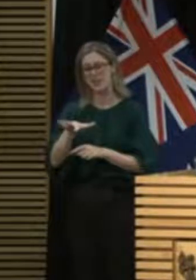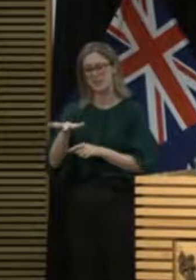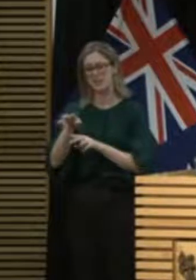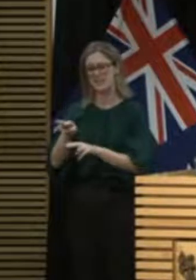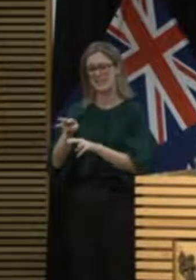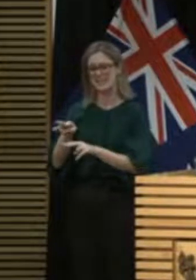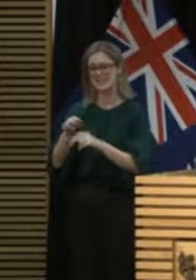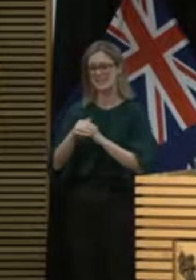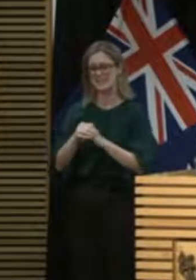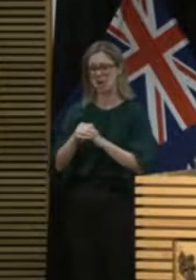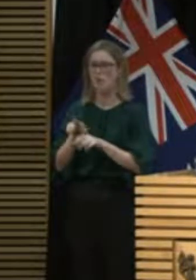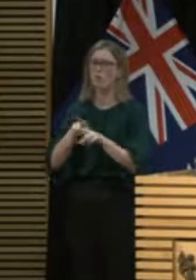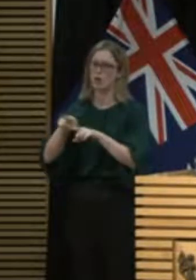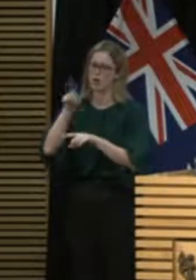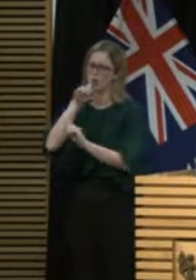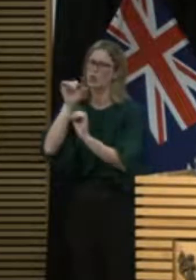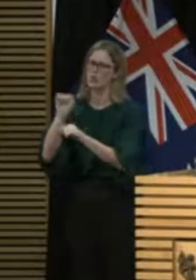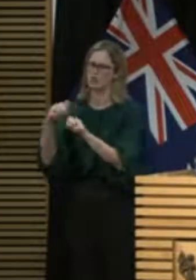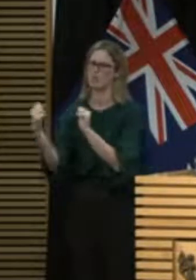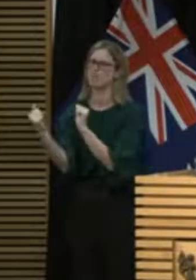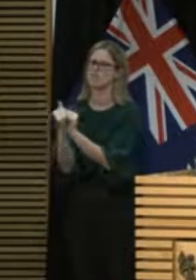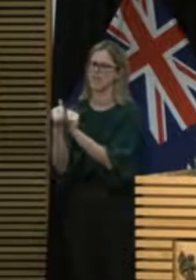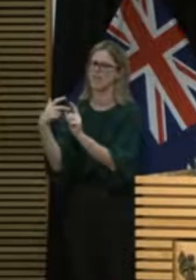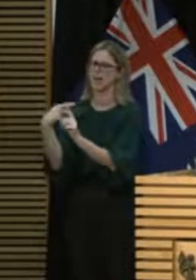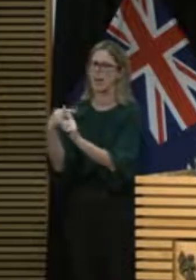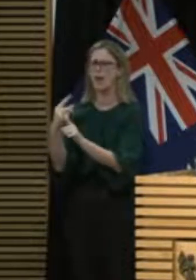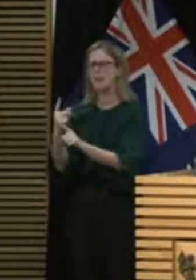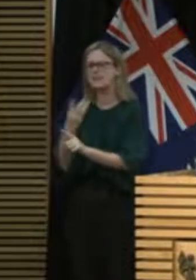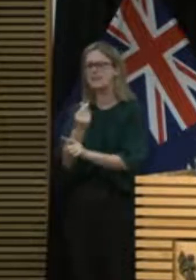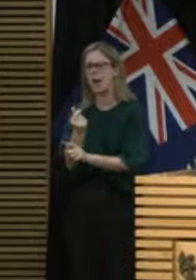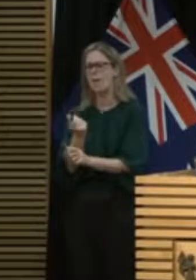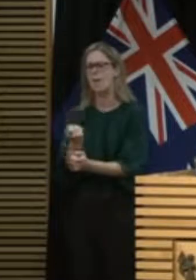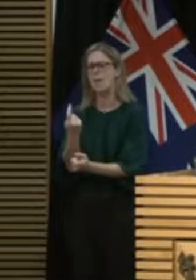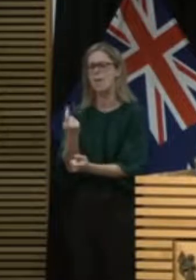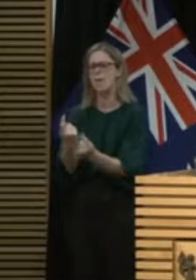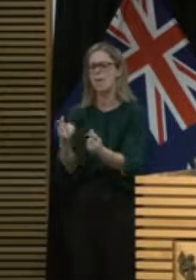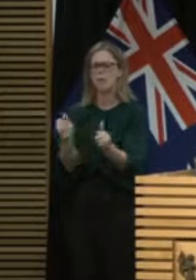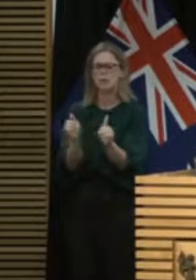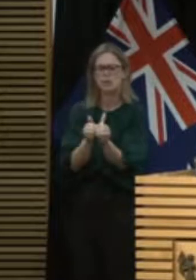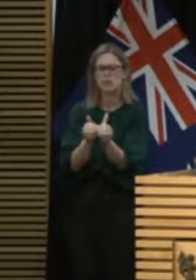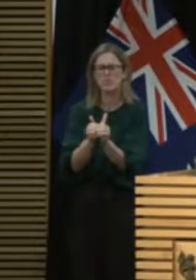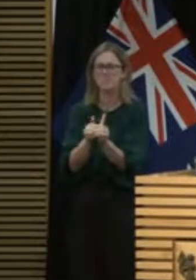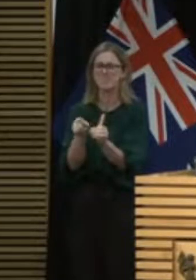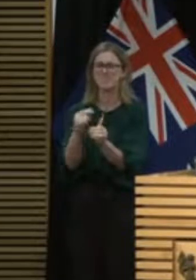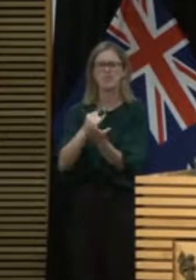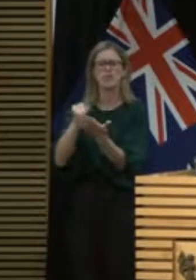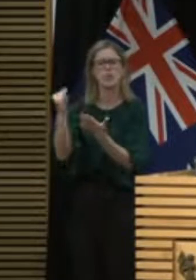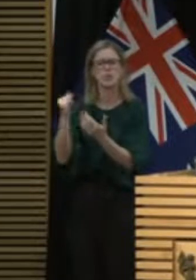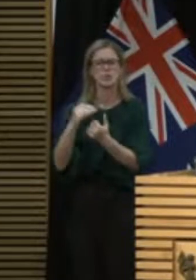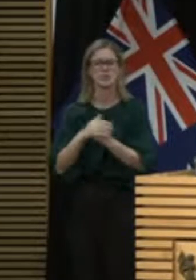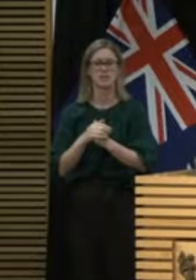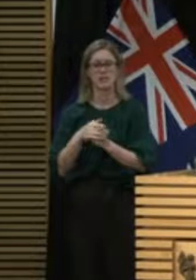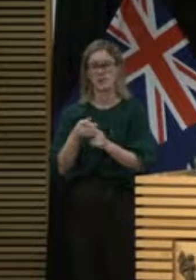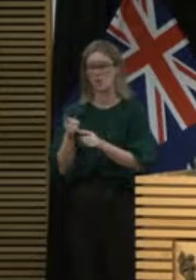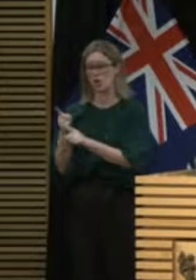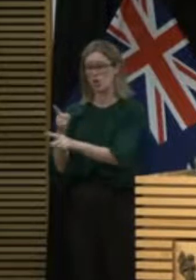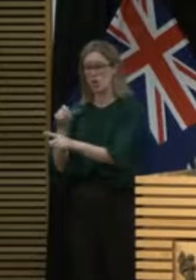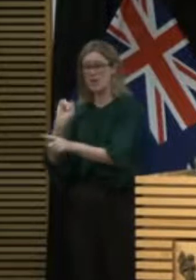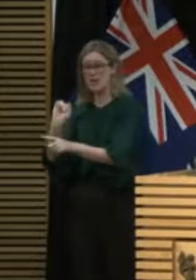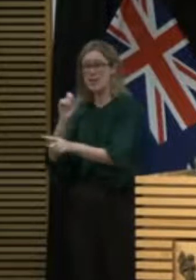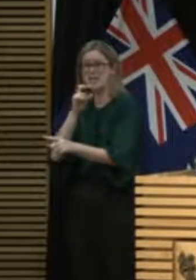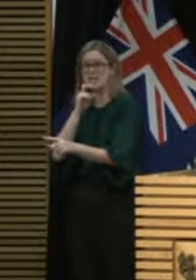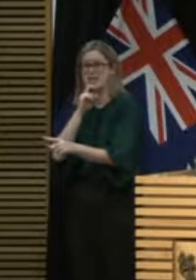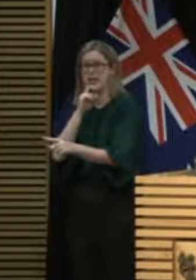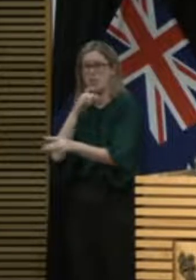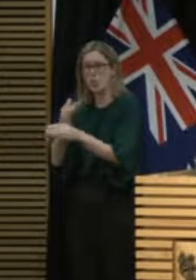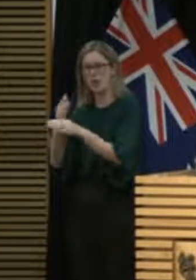that the majority, yes, have been, but there may be a small group who have not. And those fellow employees have